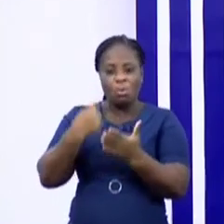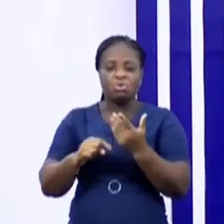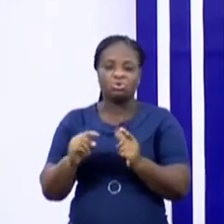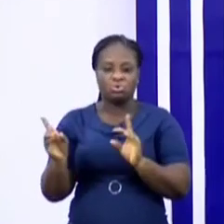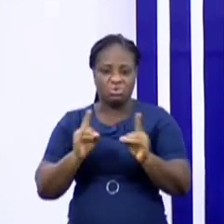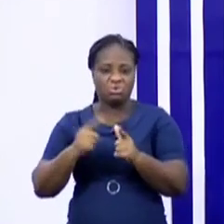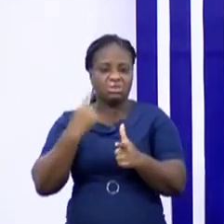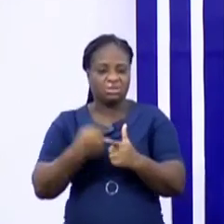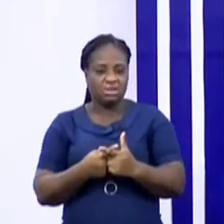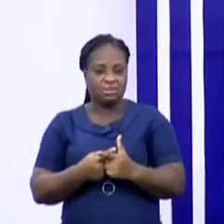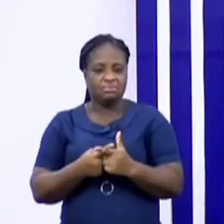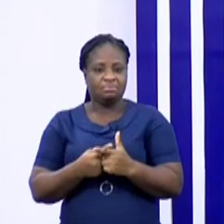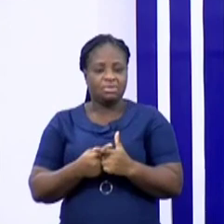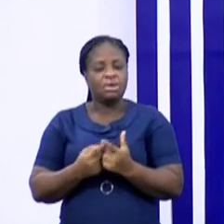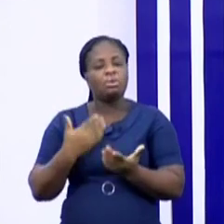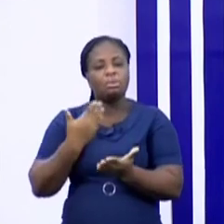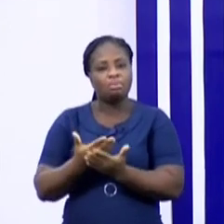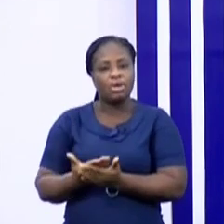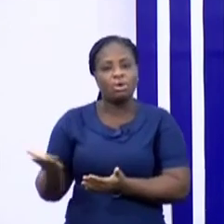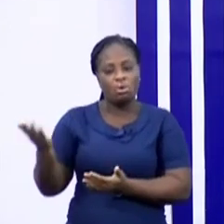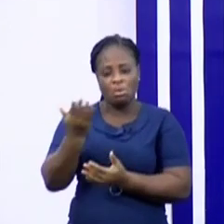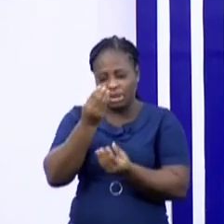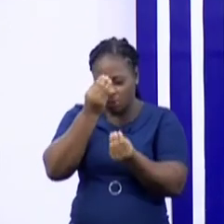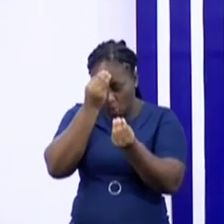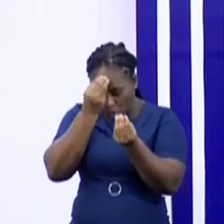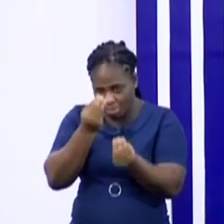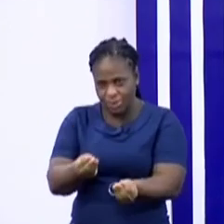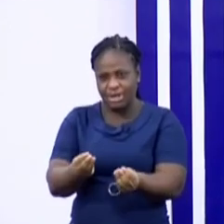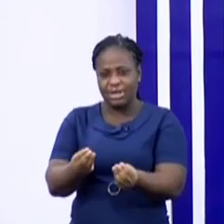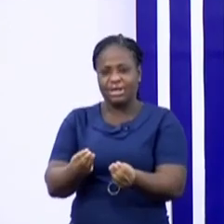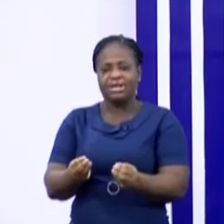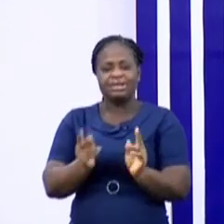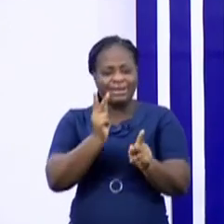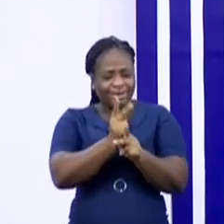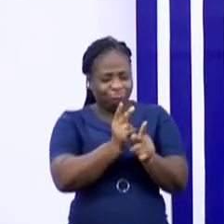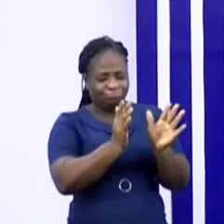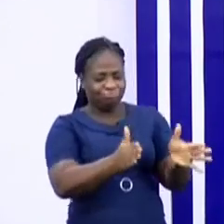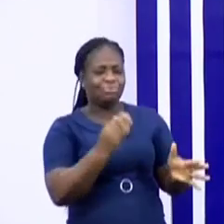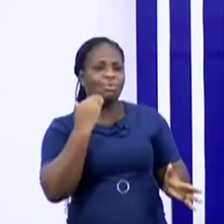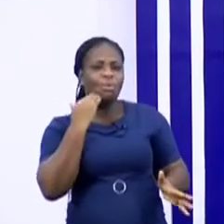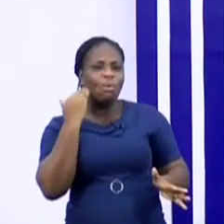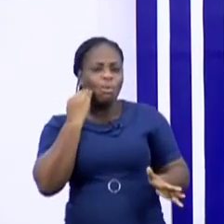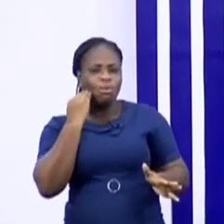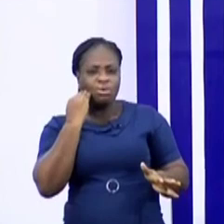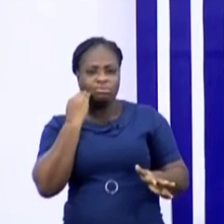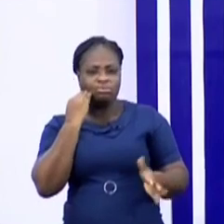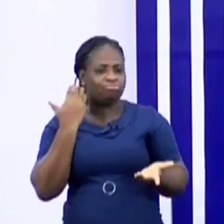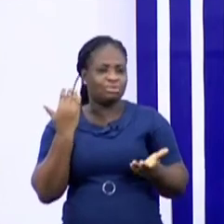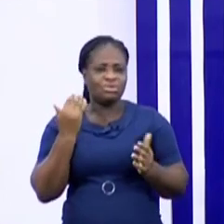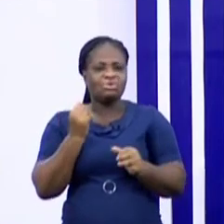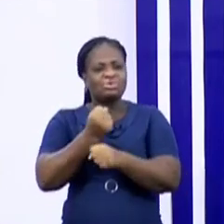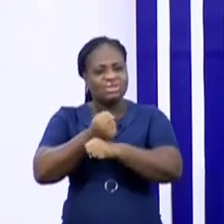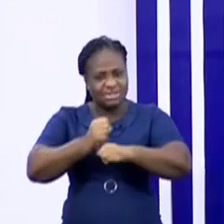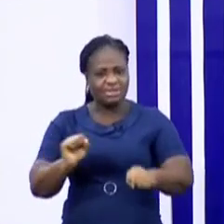And we also entreat all to abide by the quarantine rules that have been shared with them to